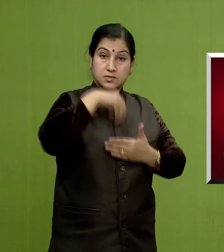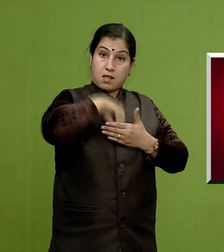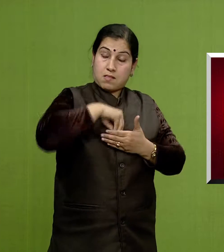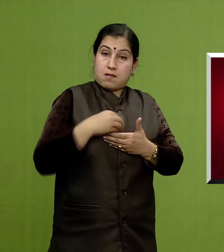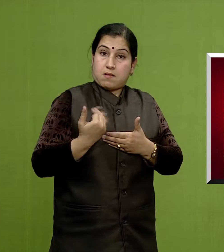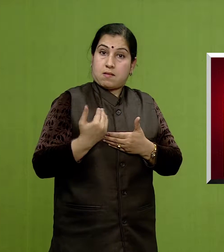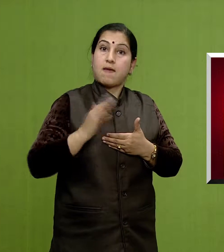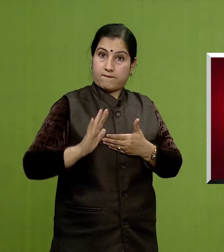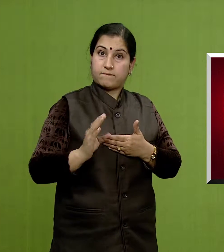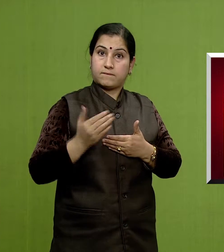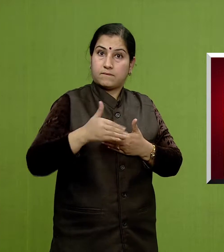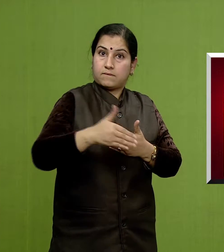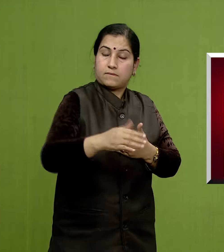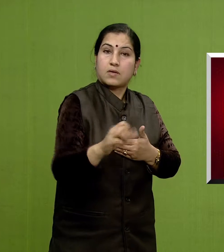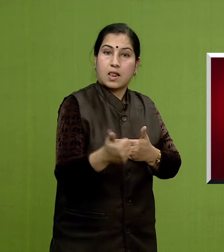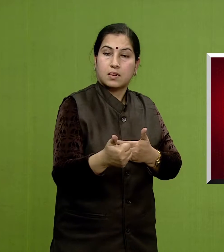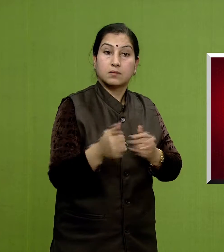and are controlled by heredity.